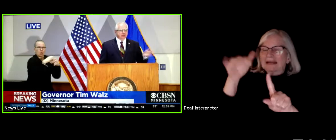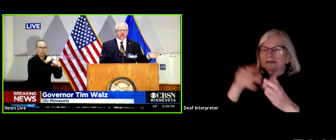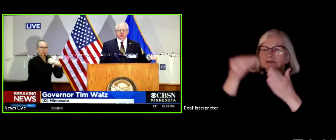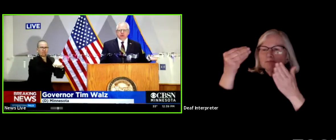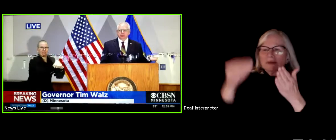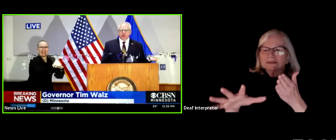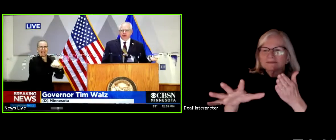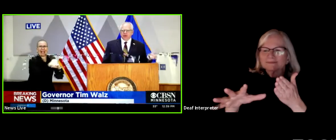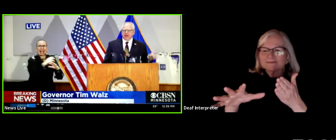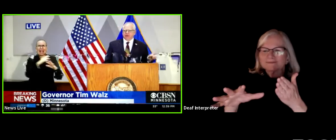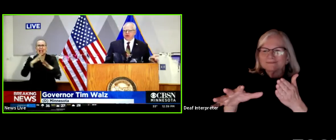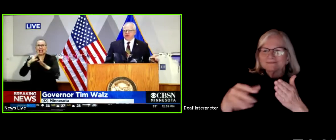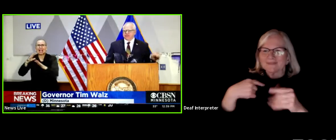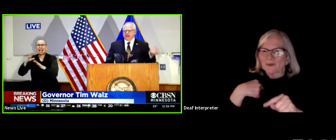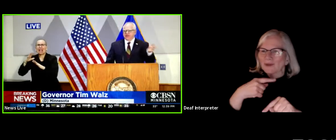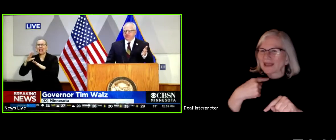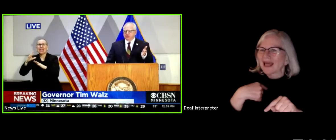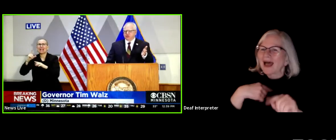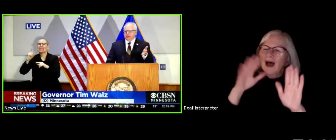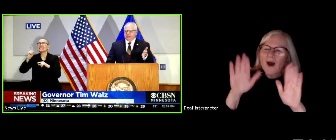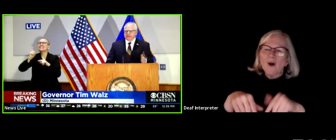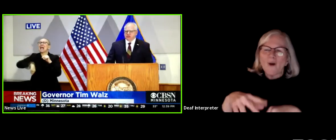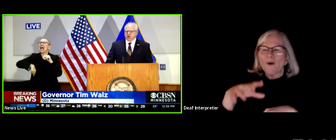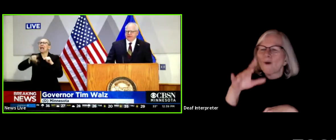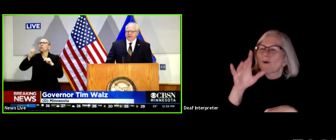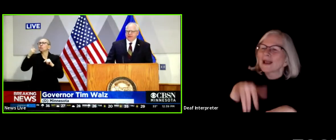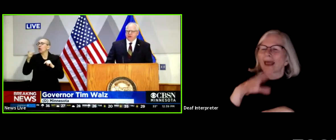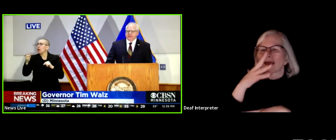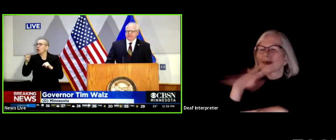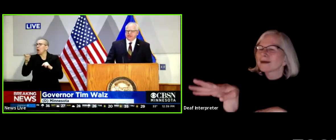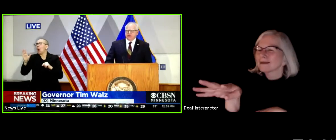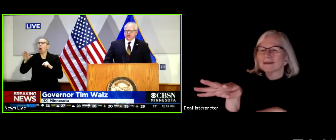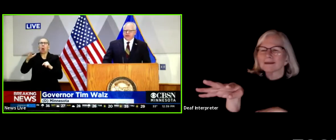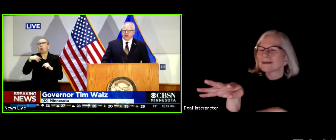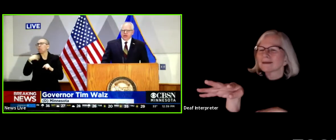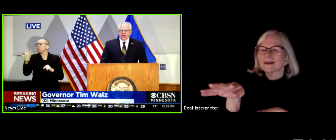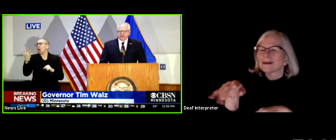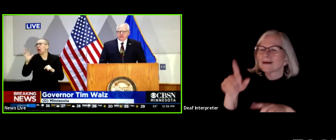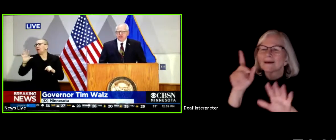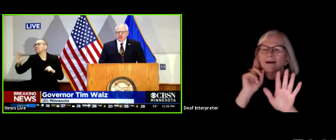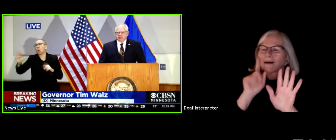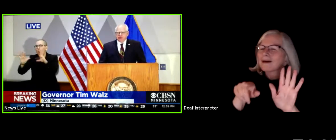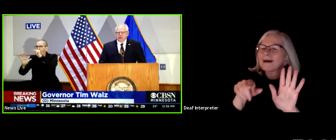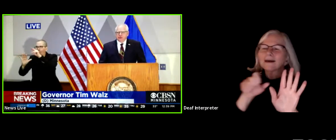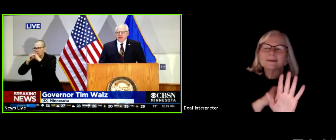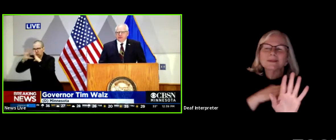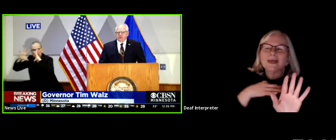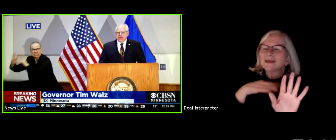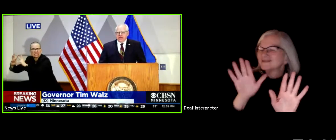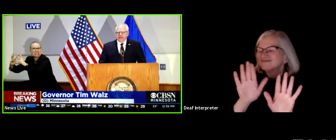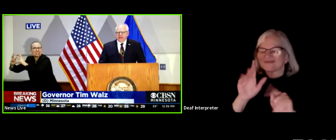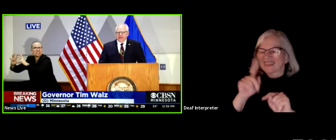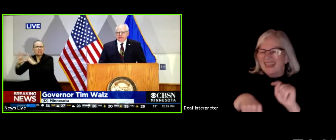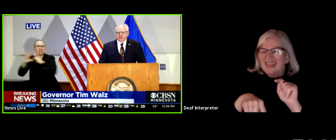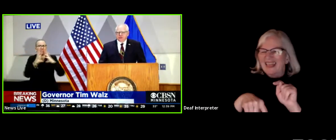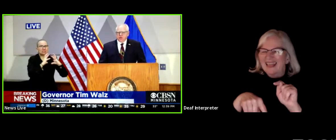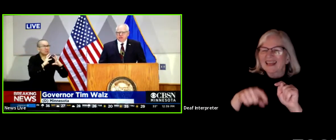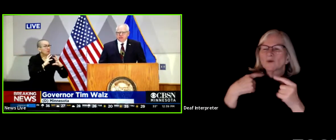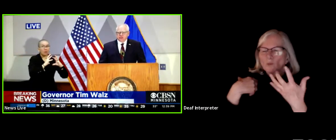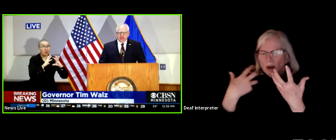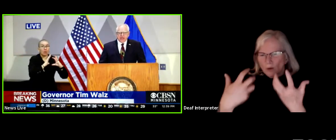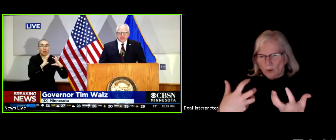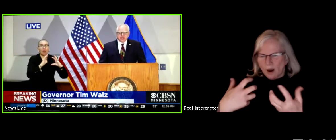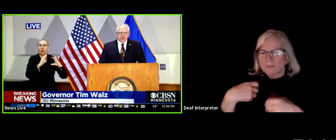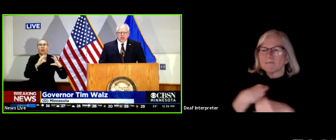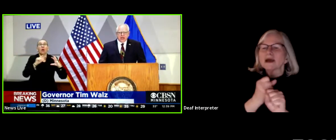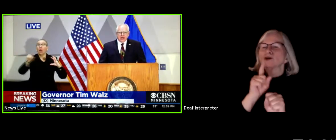having too few people. You have to err on the side of having too many. So I think what it signals is it's just a prudent understanding that the situation